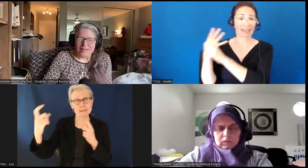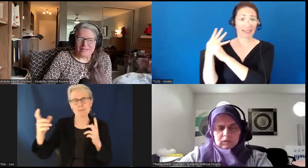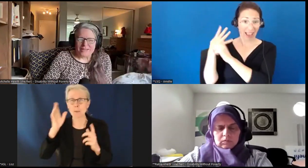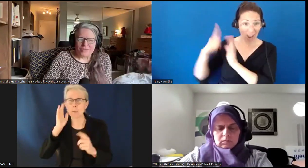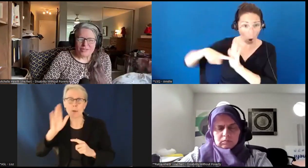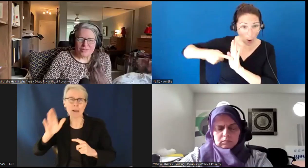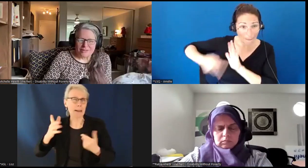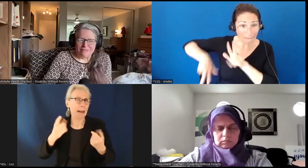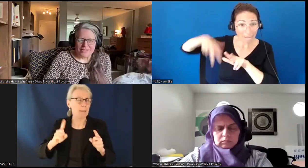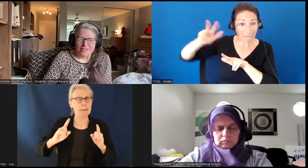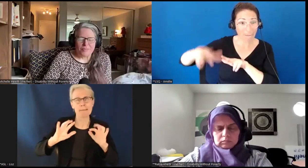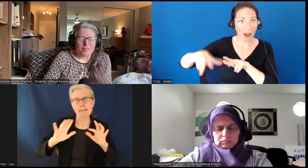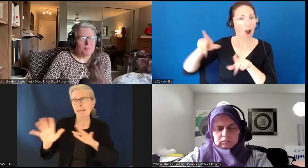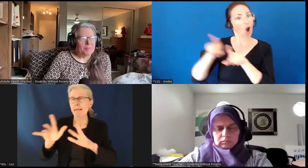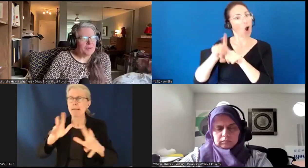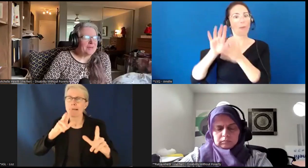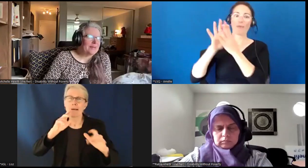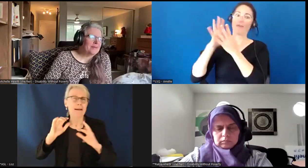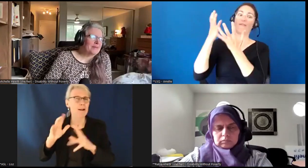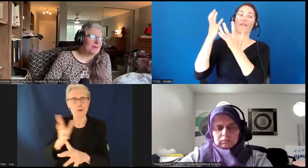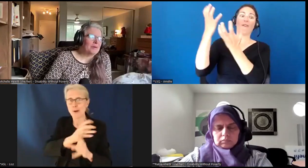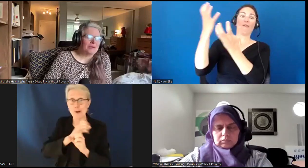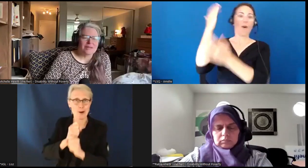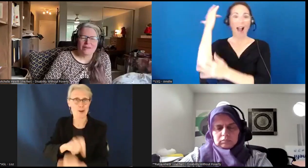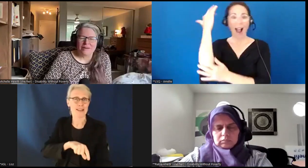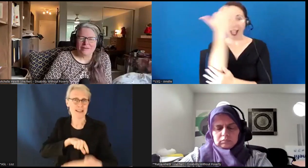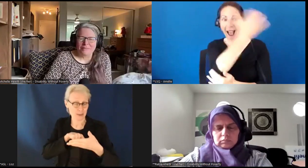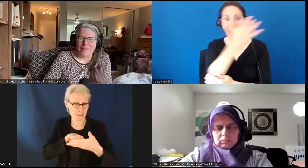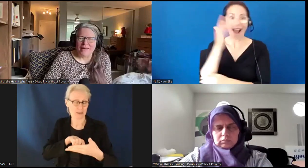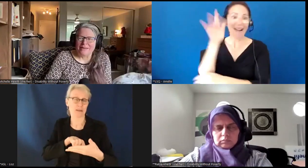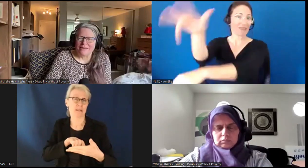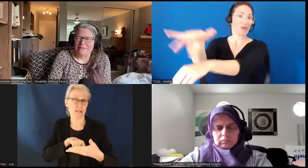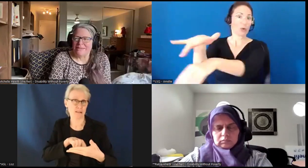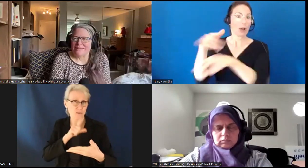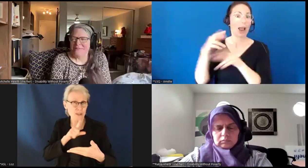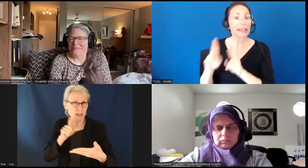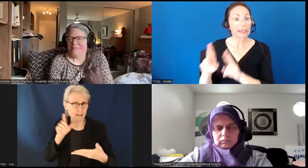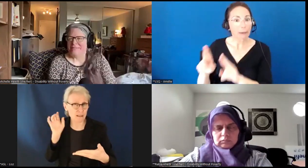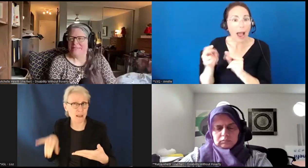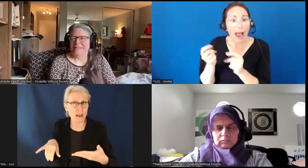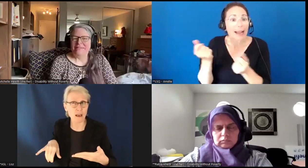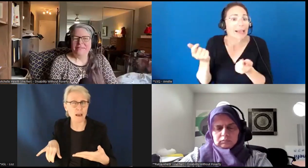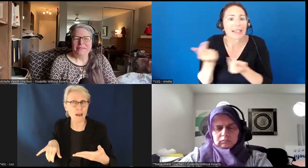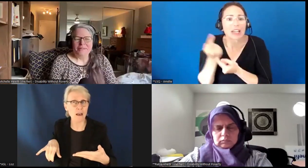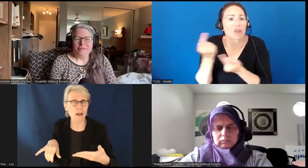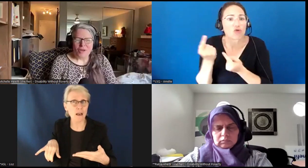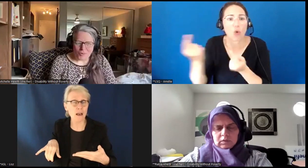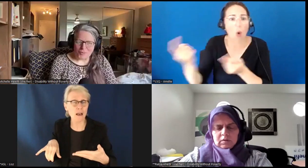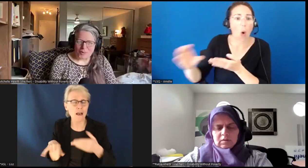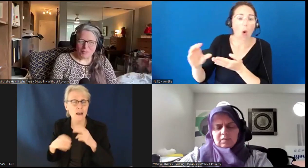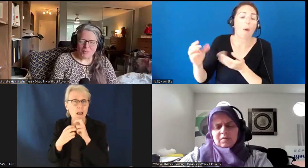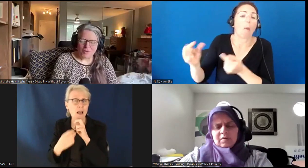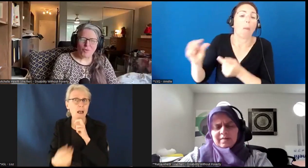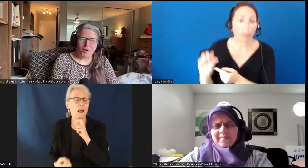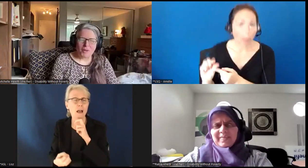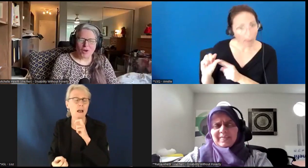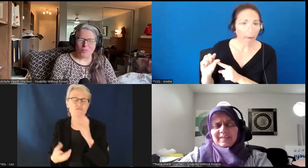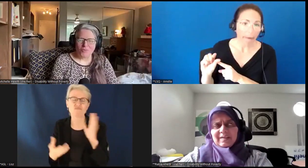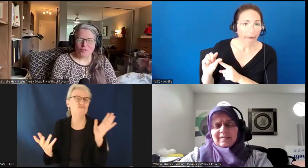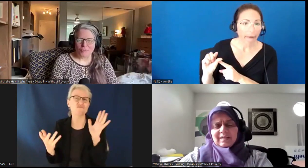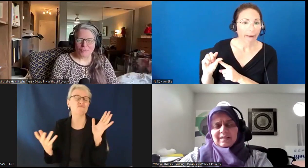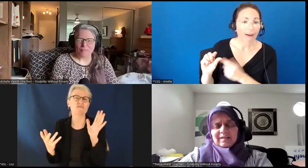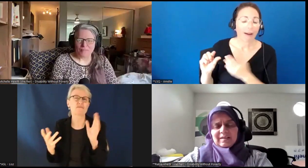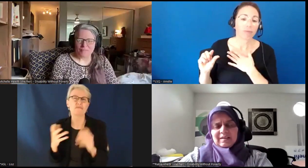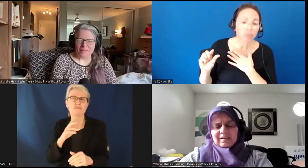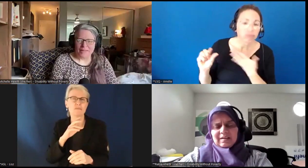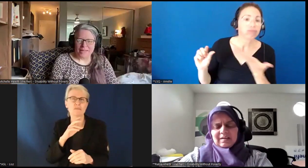something, and there is something, but oh God, man, it's just not what we'd hoped